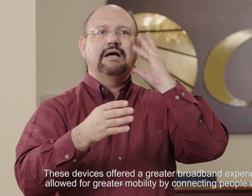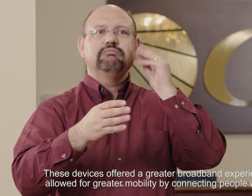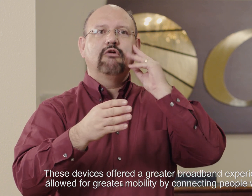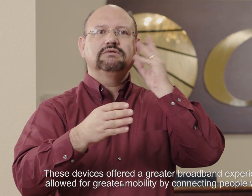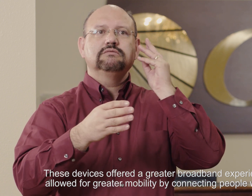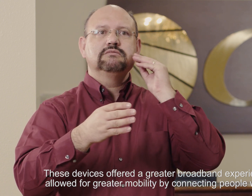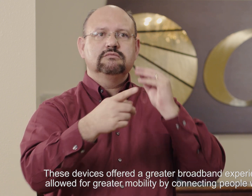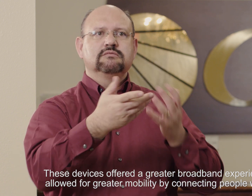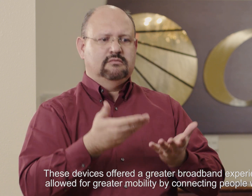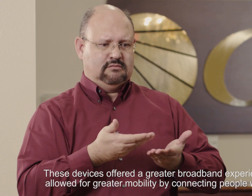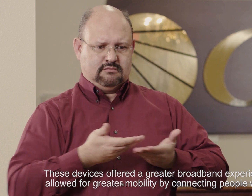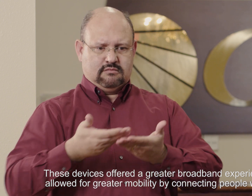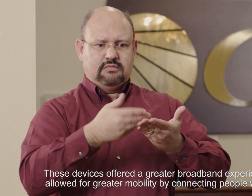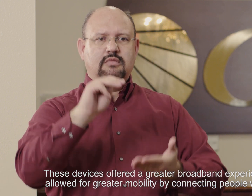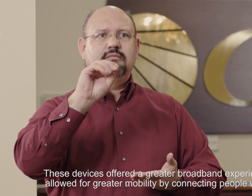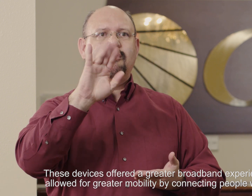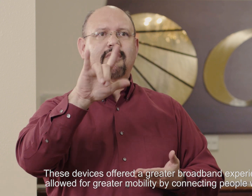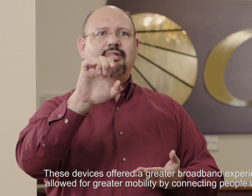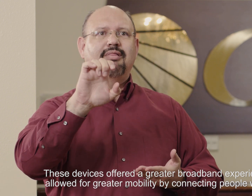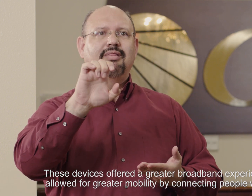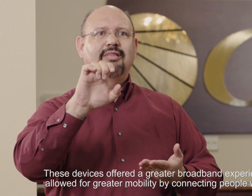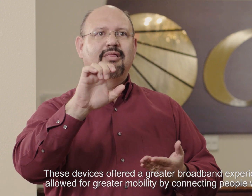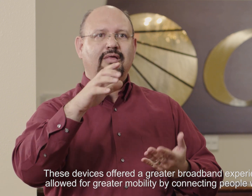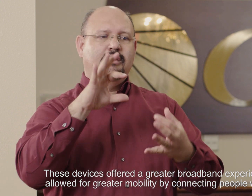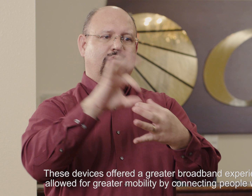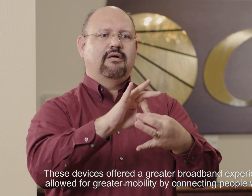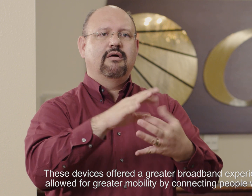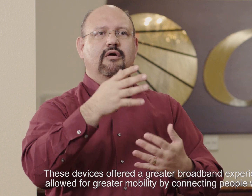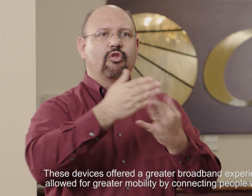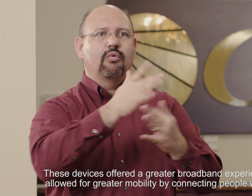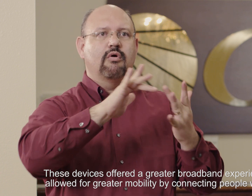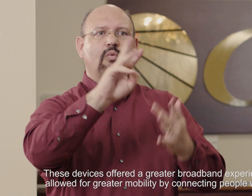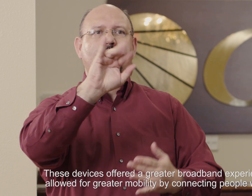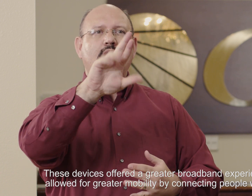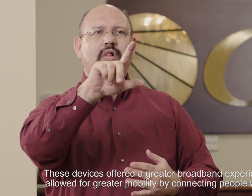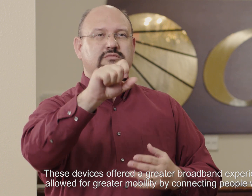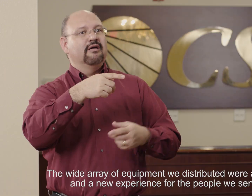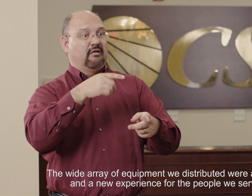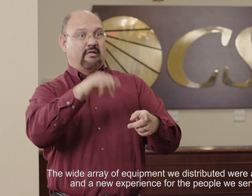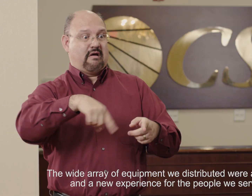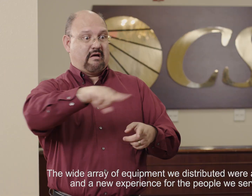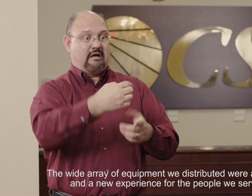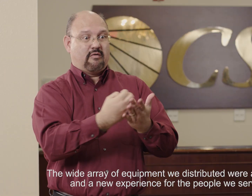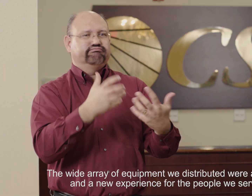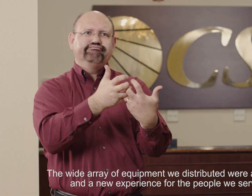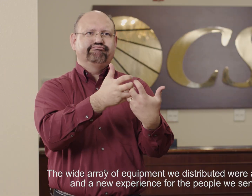for greater mobility by connecting people wirelessly. The wide array of equipment we distributed were a great fit and a new